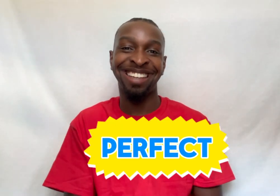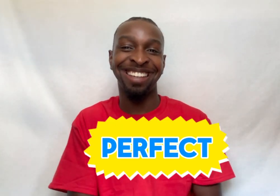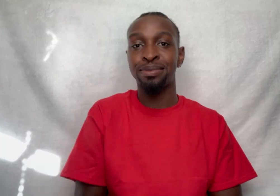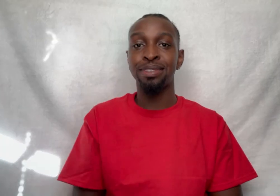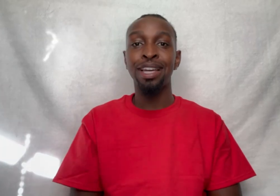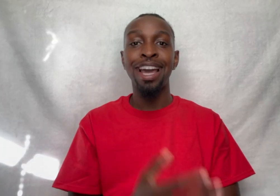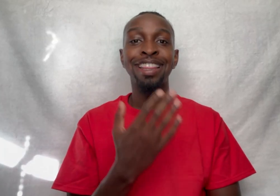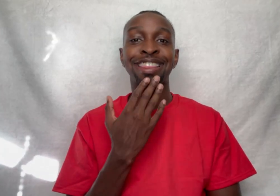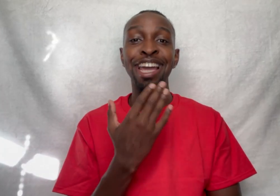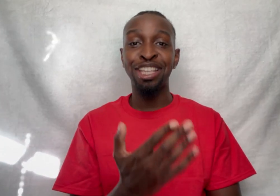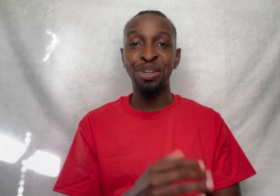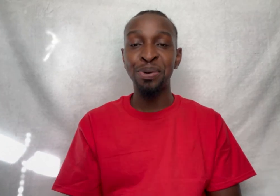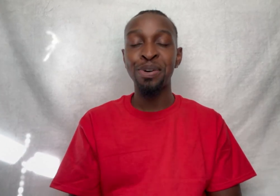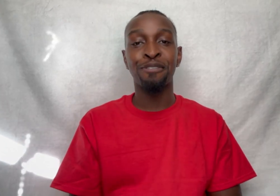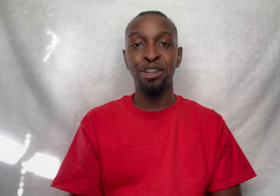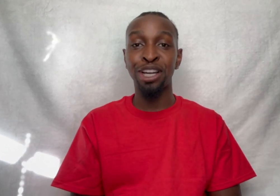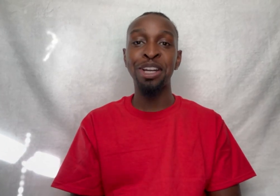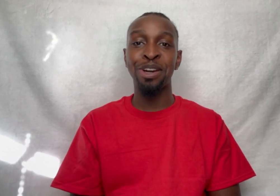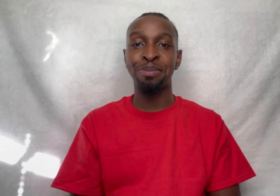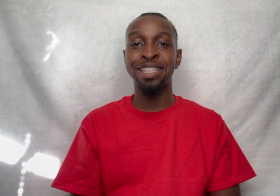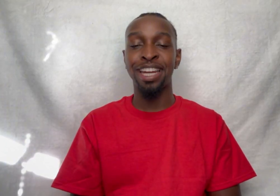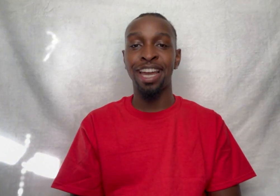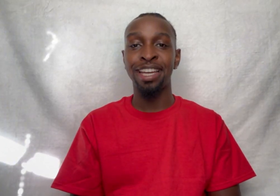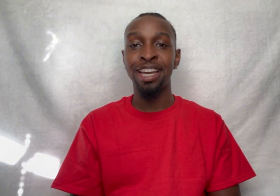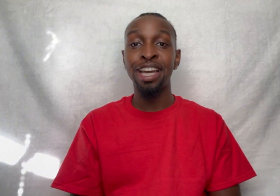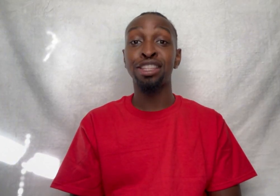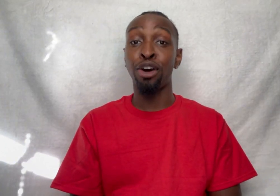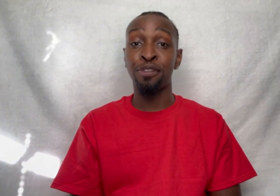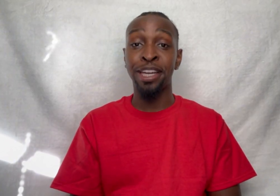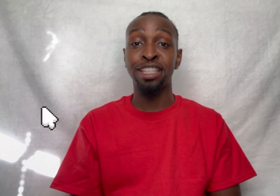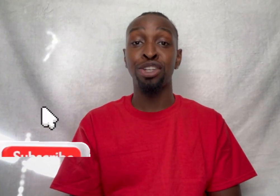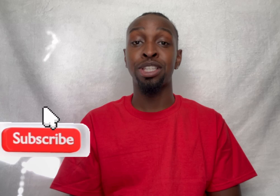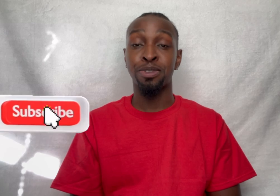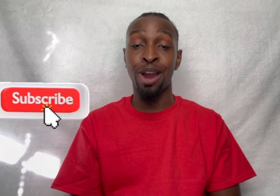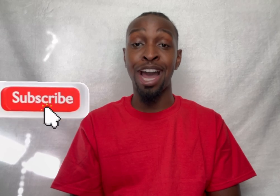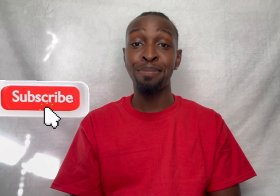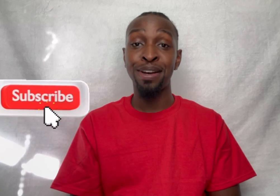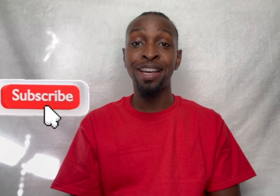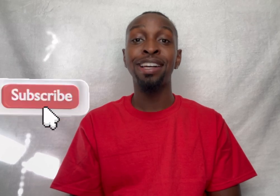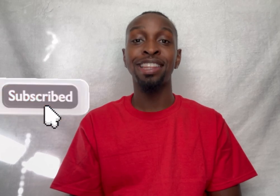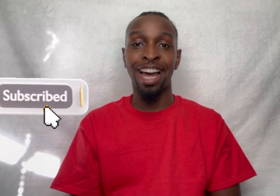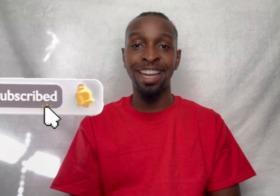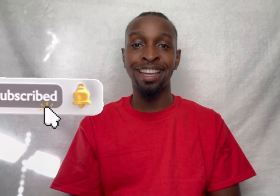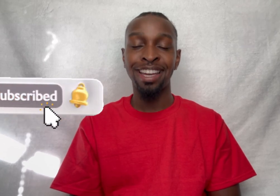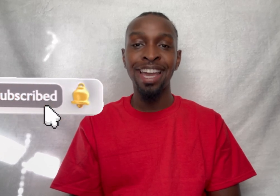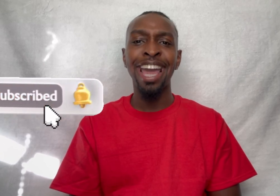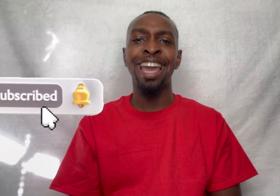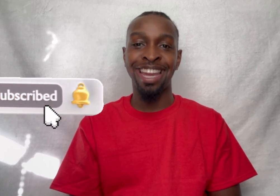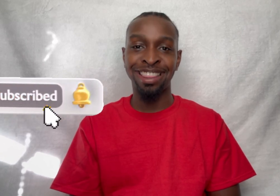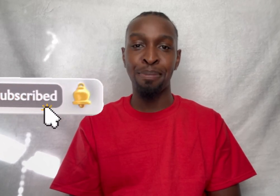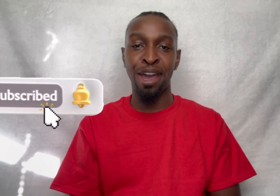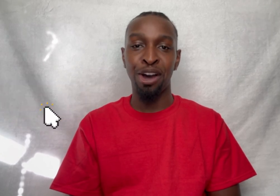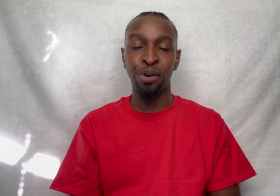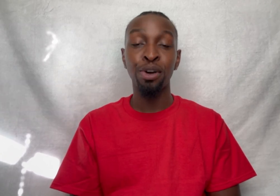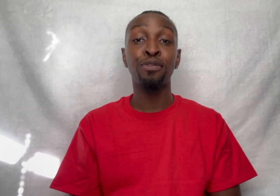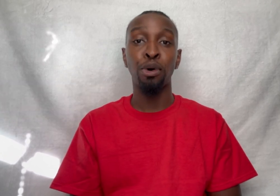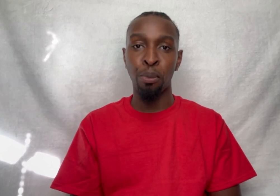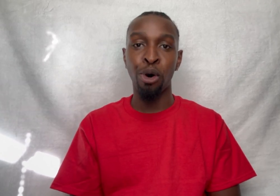Perfect. Thank you for learning with me today. Don't forget to subscribe, like, and hit the bell for more